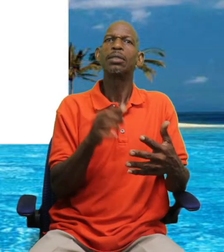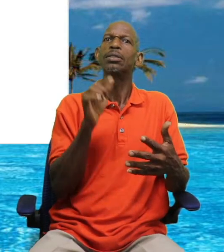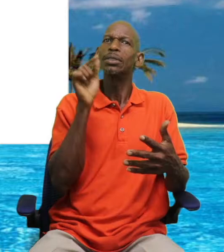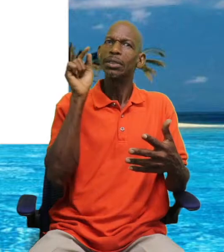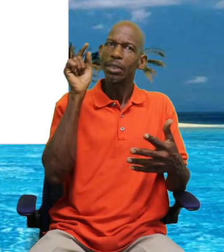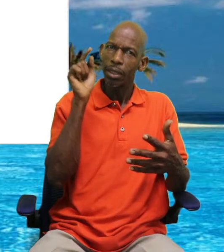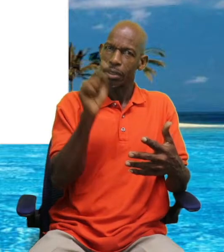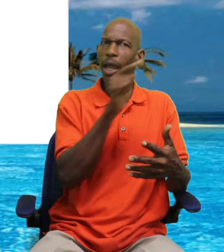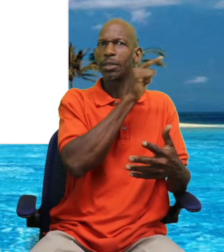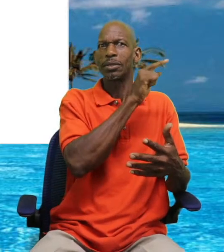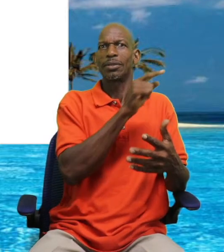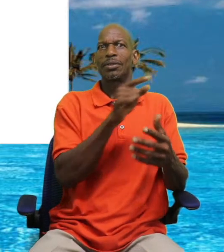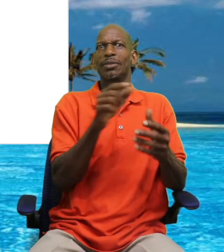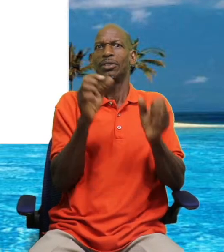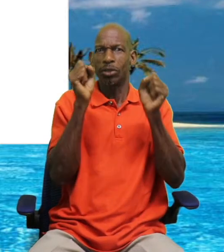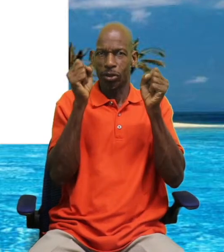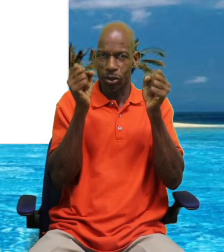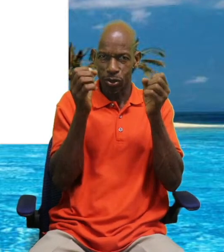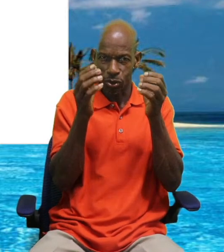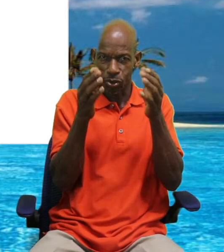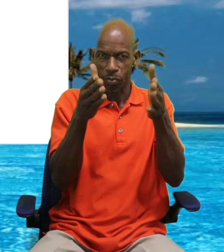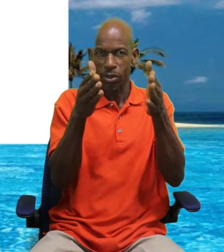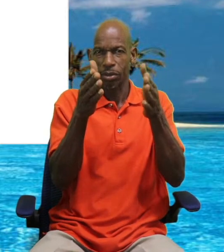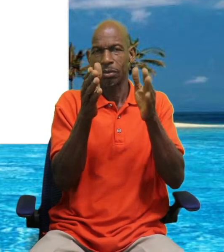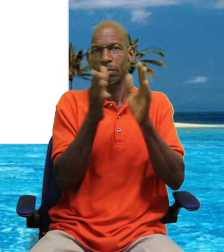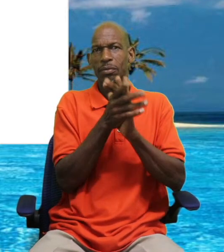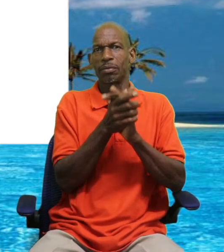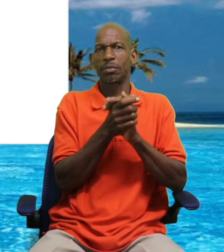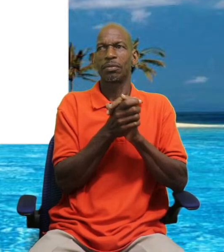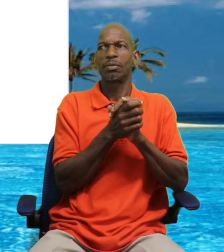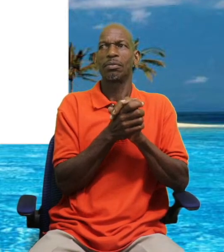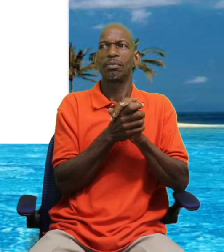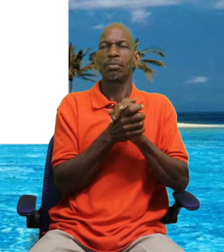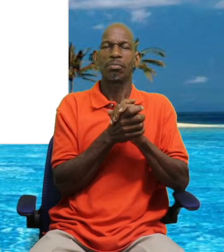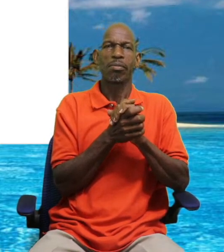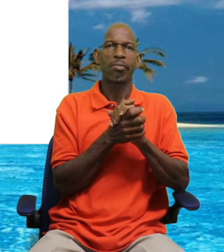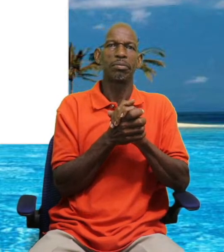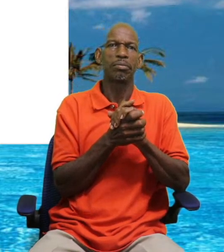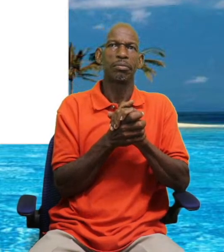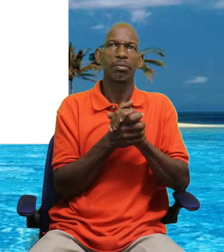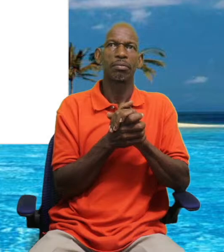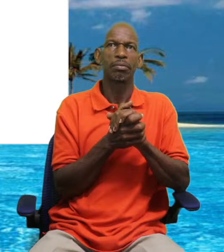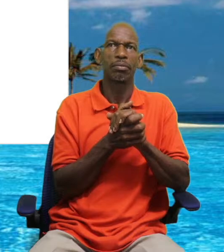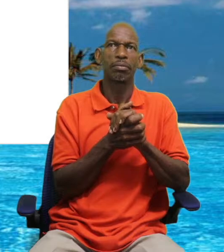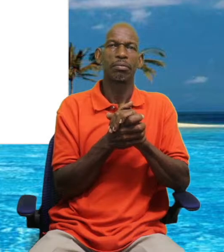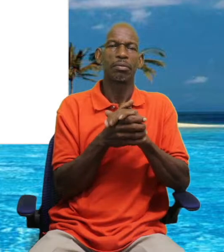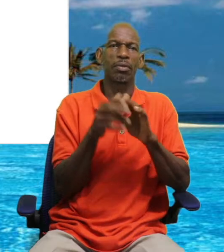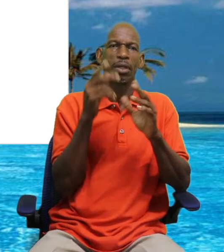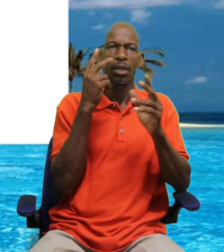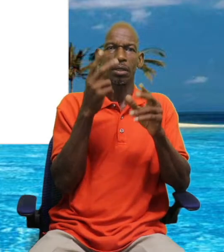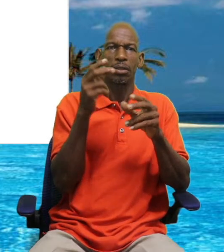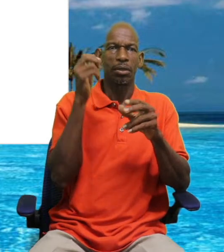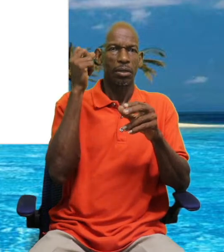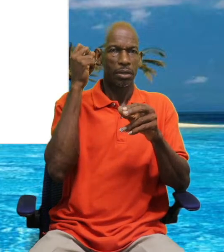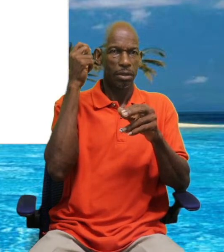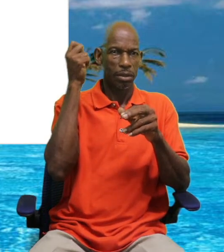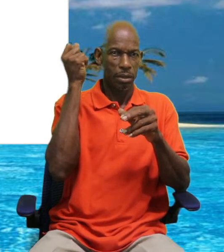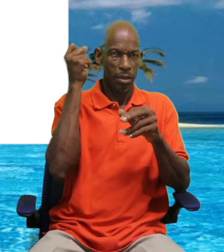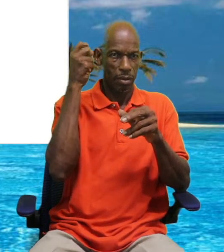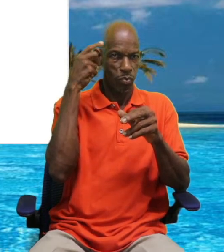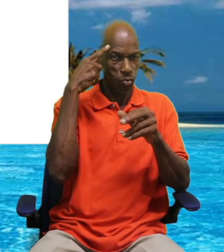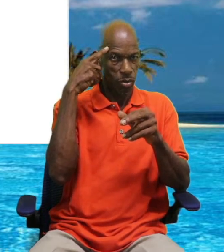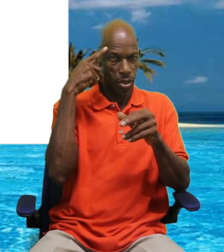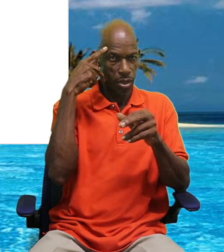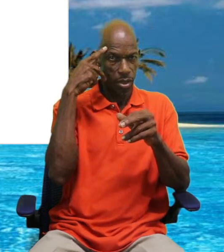and you have to find the subject of the sentence. I'm seeing Sabriki is on. Sabriki, sorry about